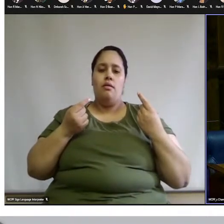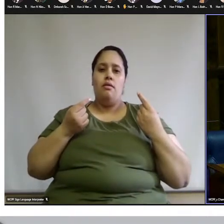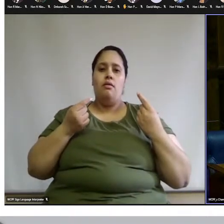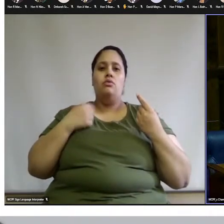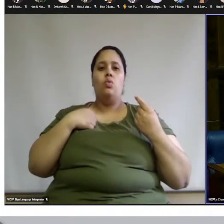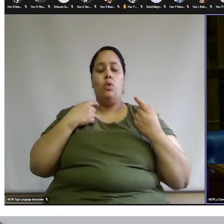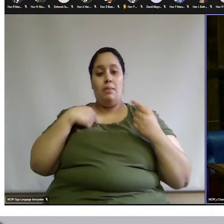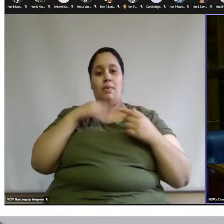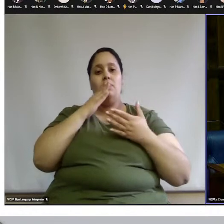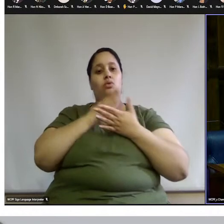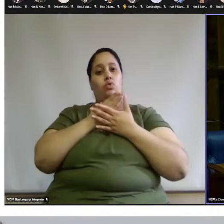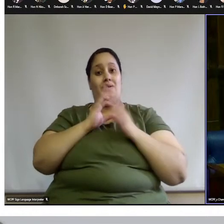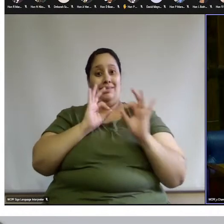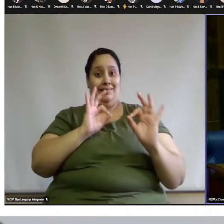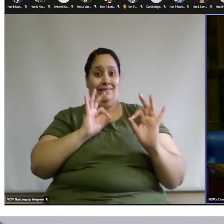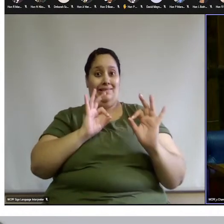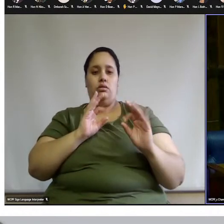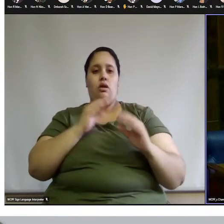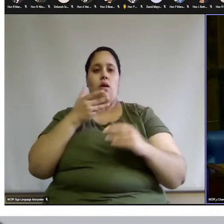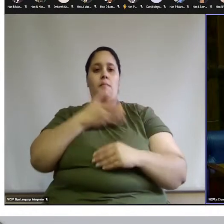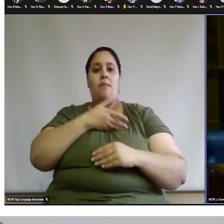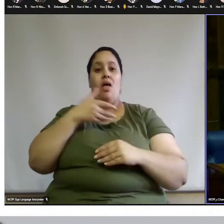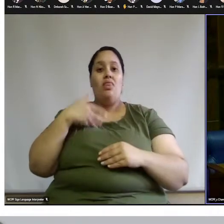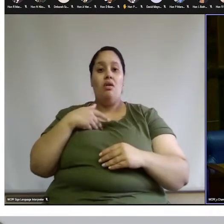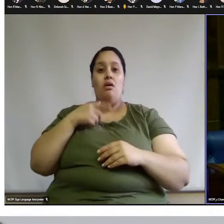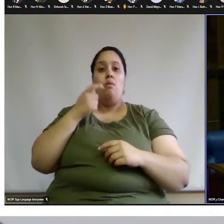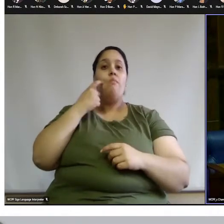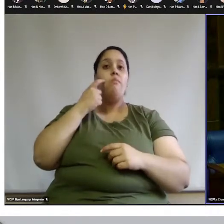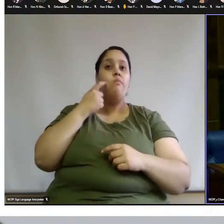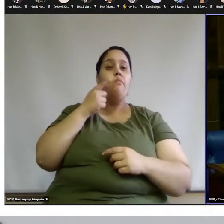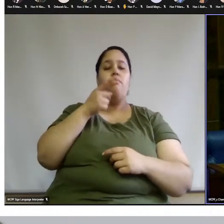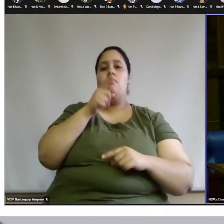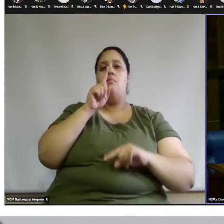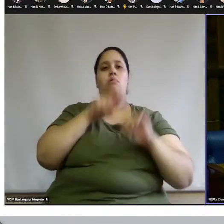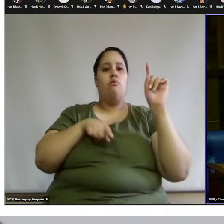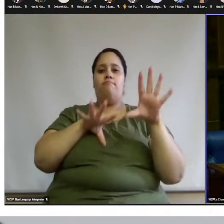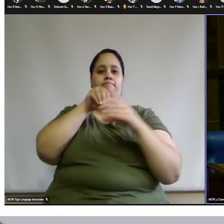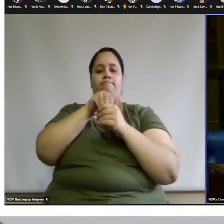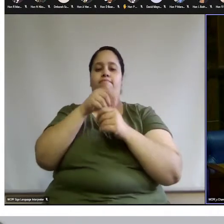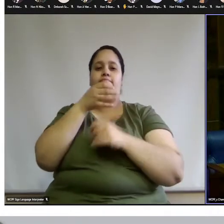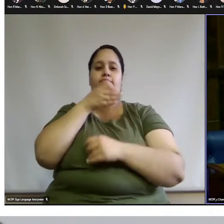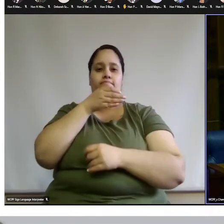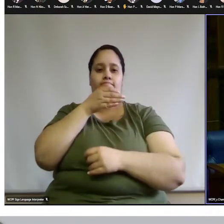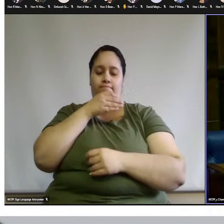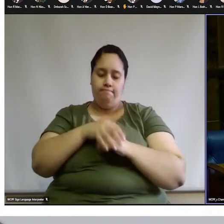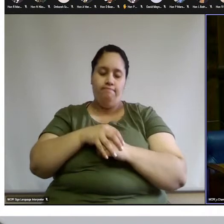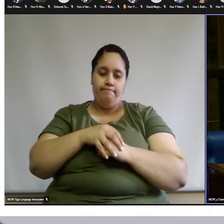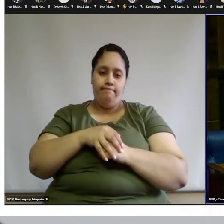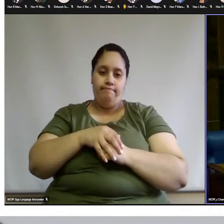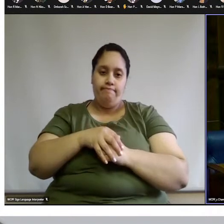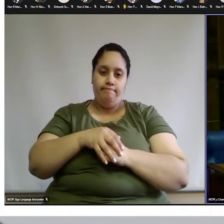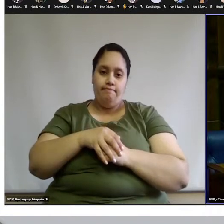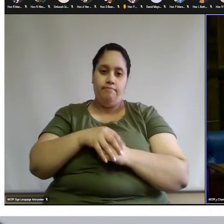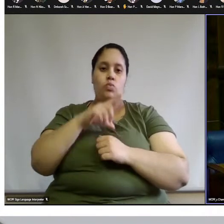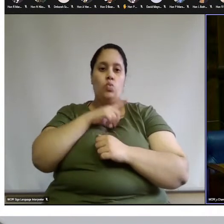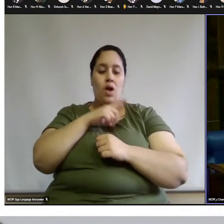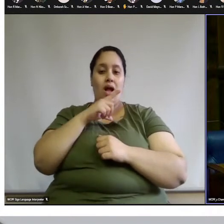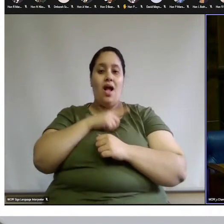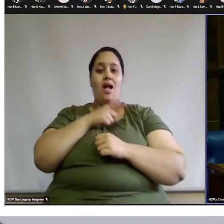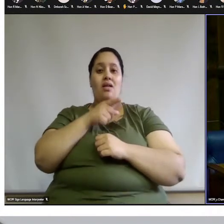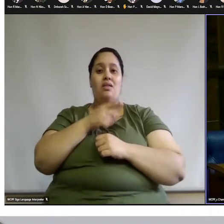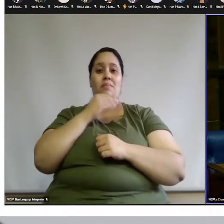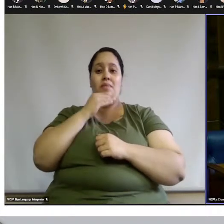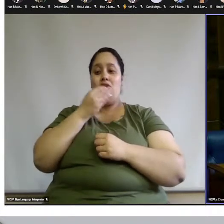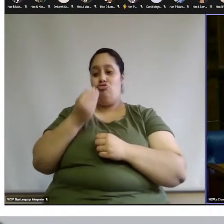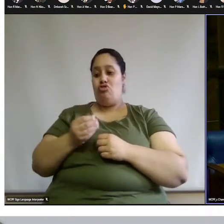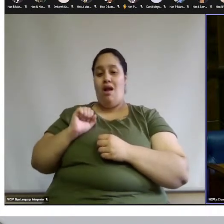happens, that moms-to-be do not take alcohol during their pregnancy because they do disadvantage their